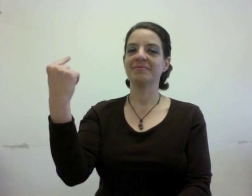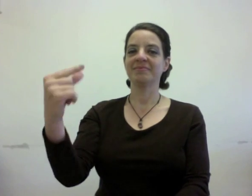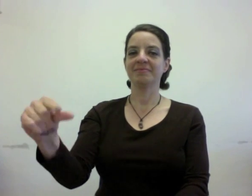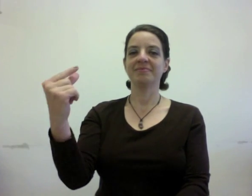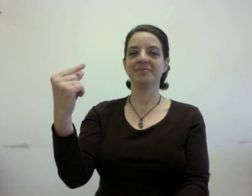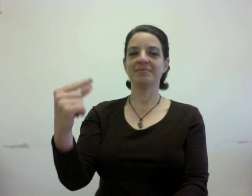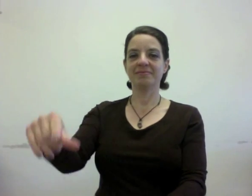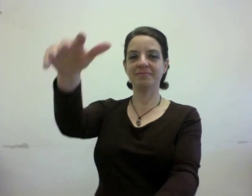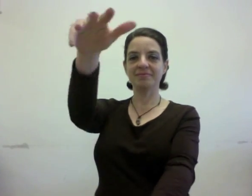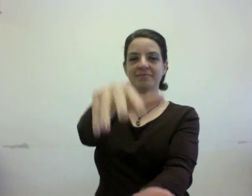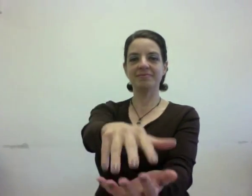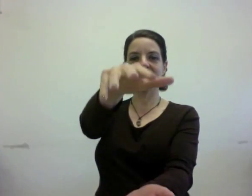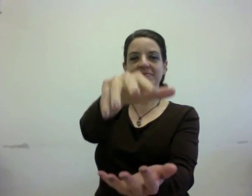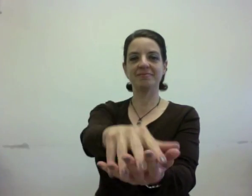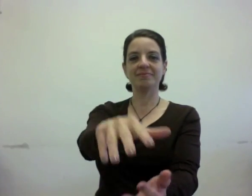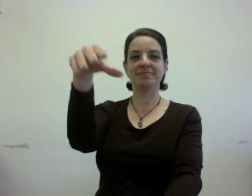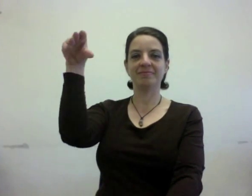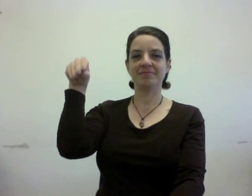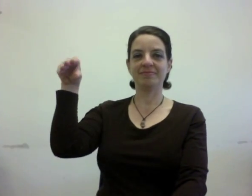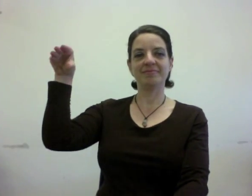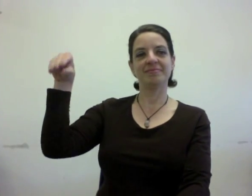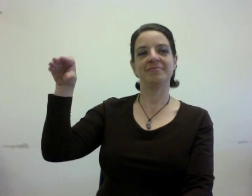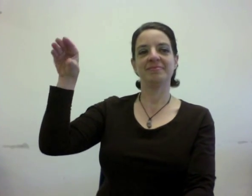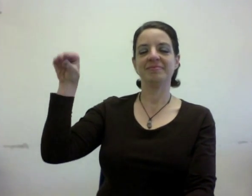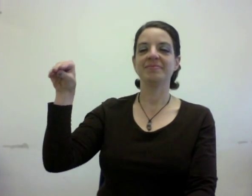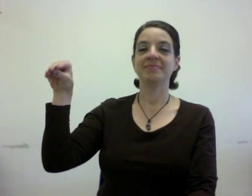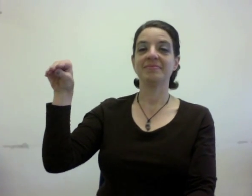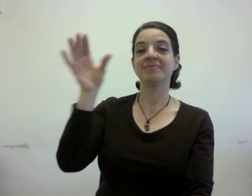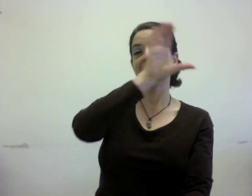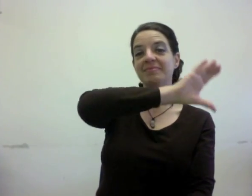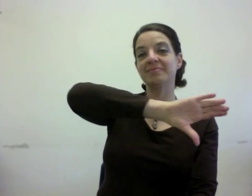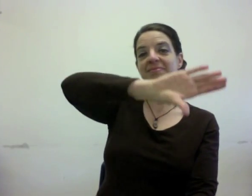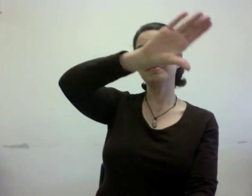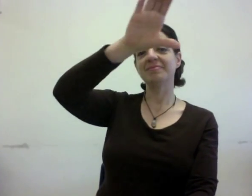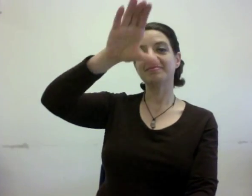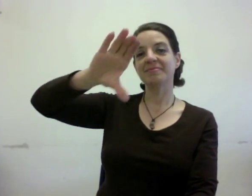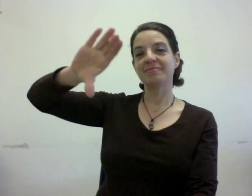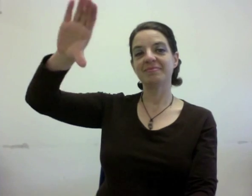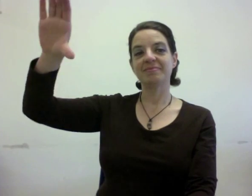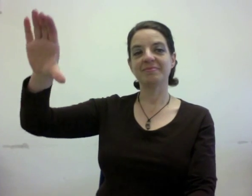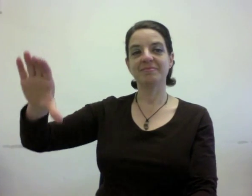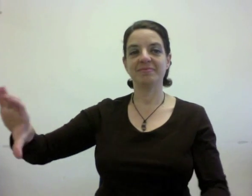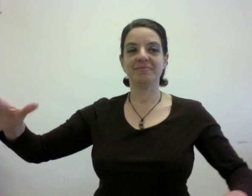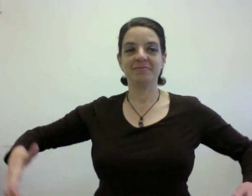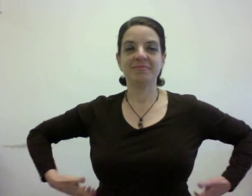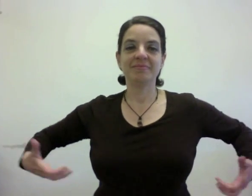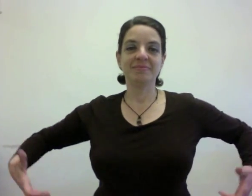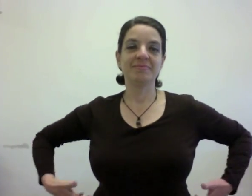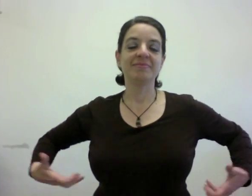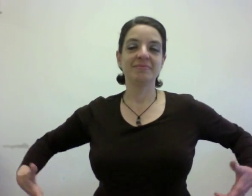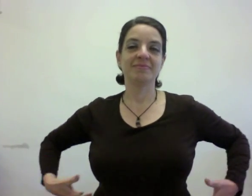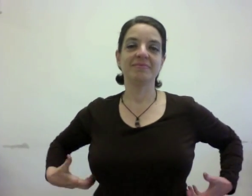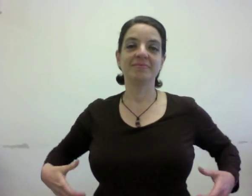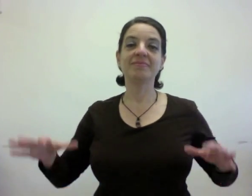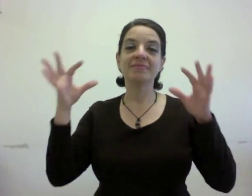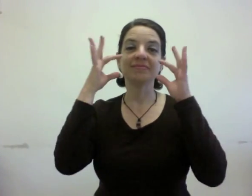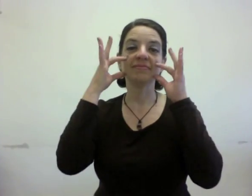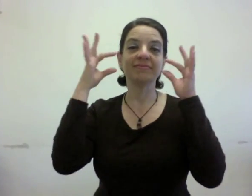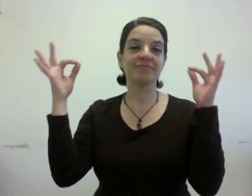green alligators and long-necked geese, some humpty-back camels and some chimpanzees, some cats and